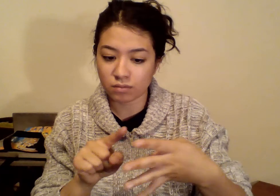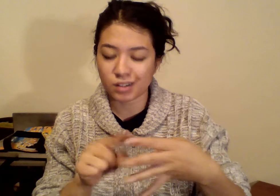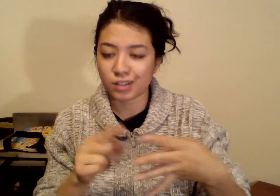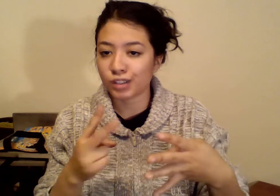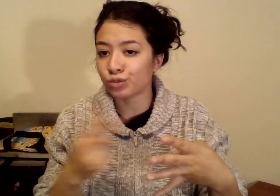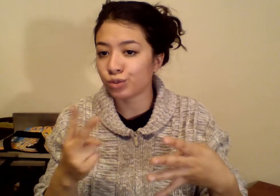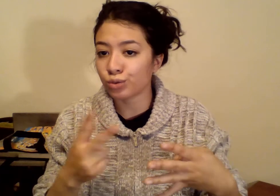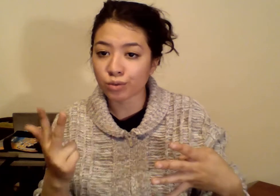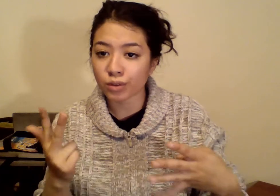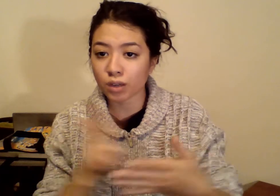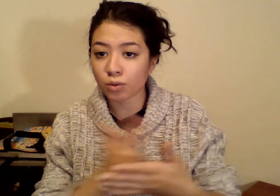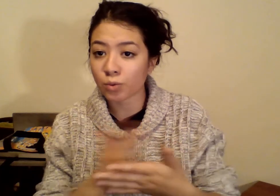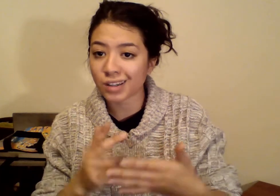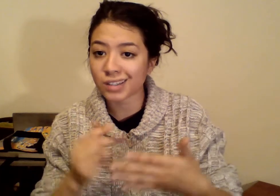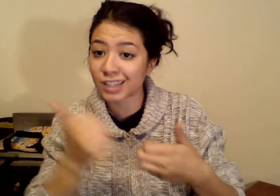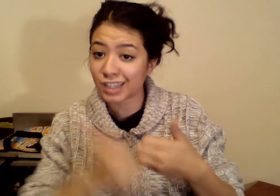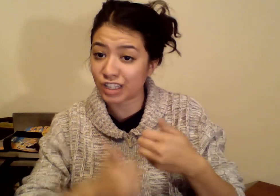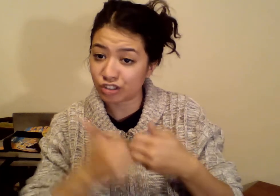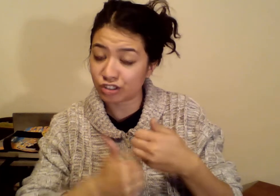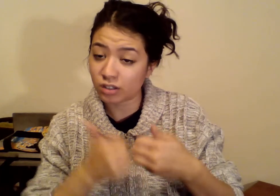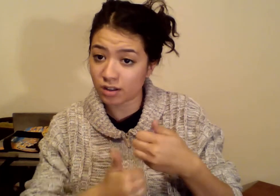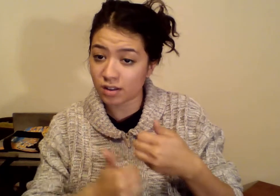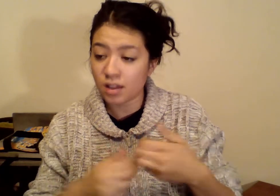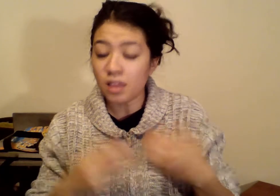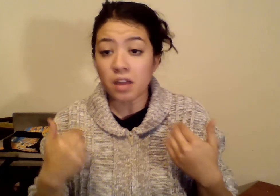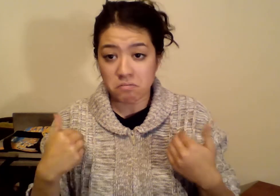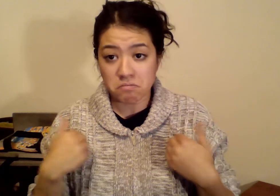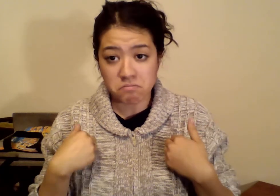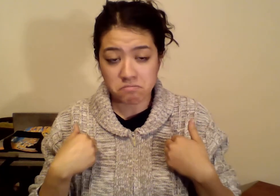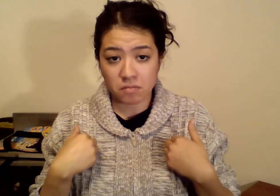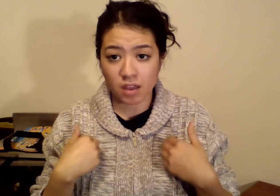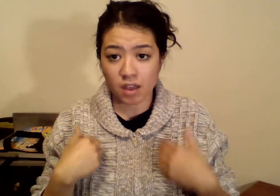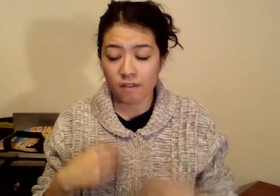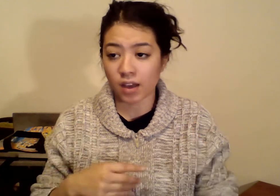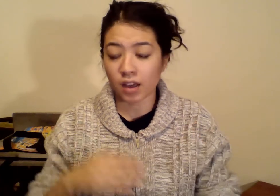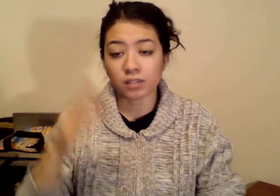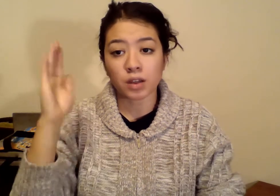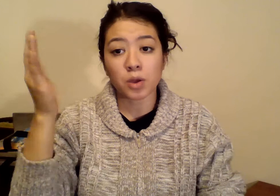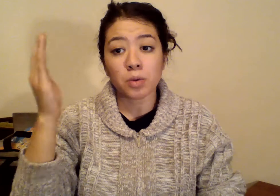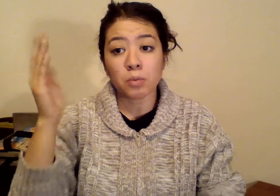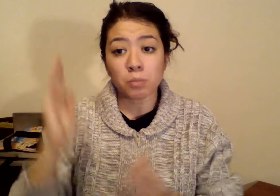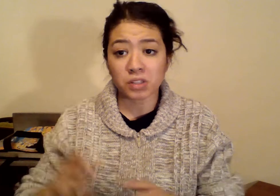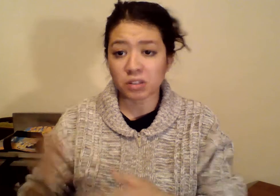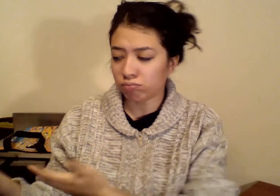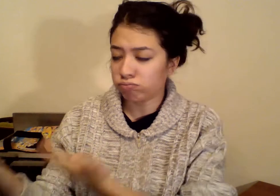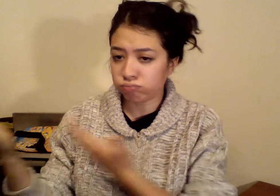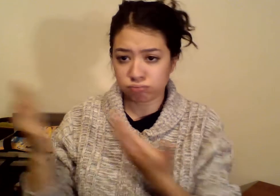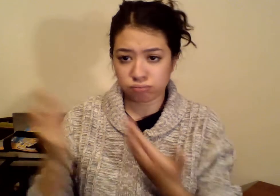they determine on their own from their area. It could be one time I had a gentleman talk